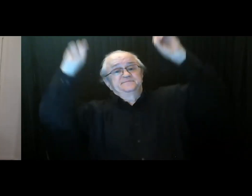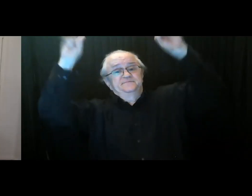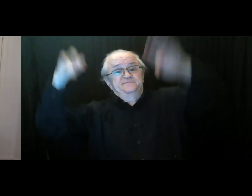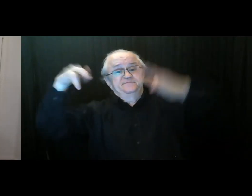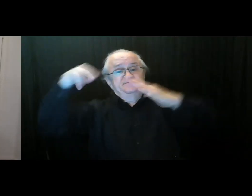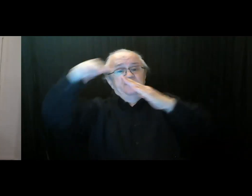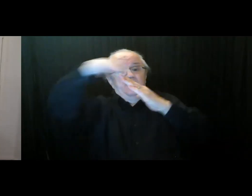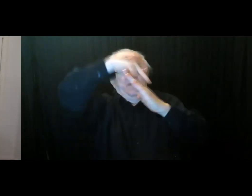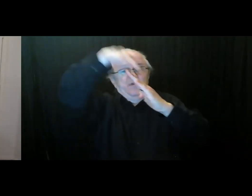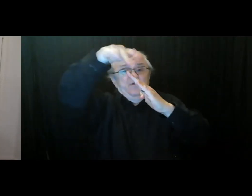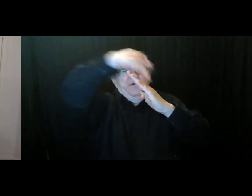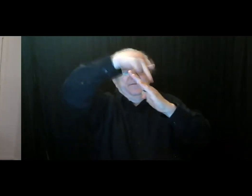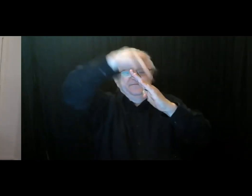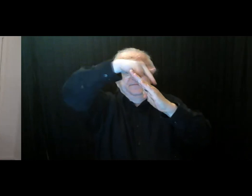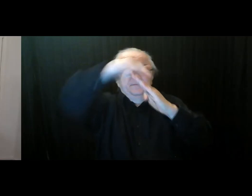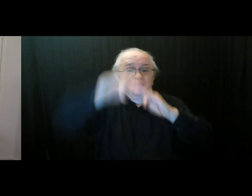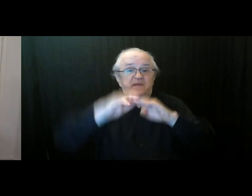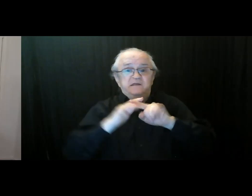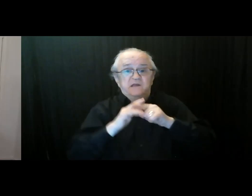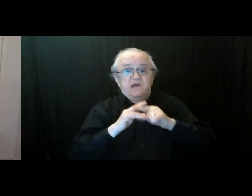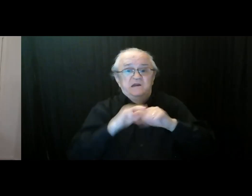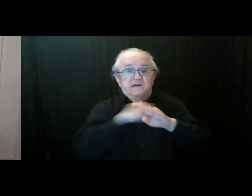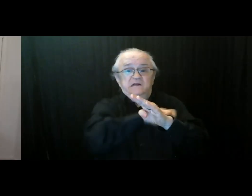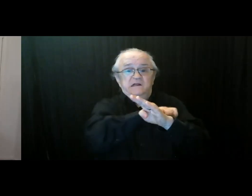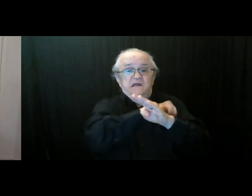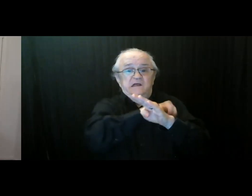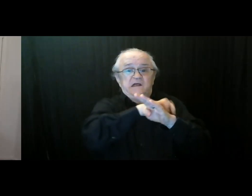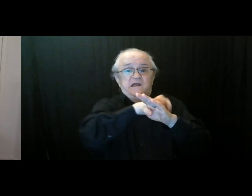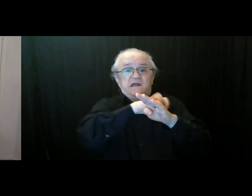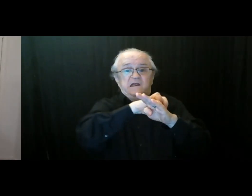and began climbing up upon the roof.